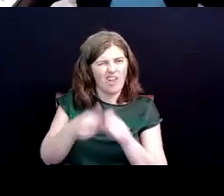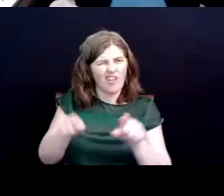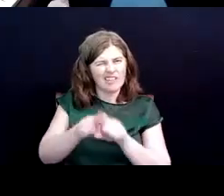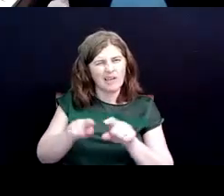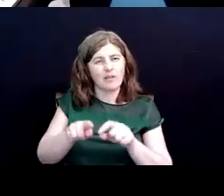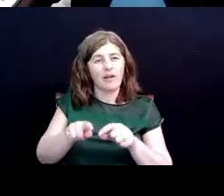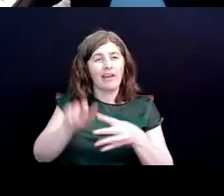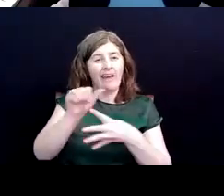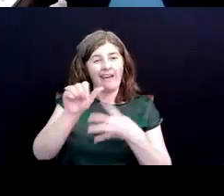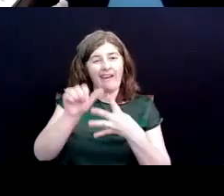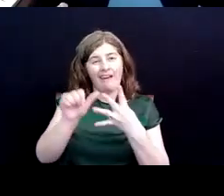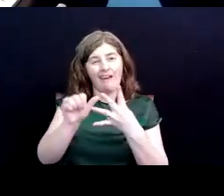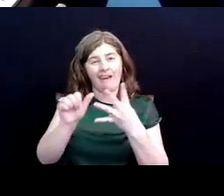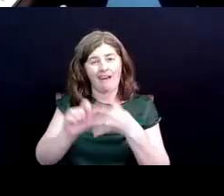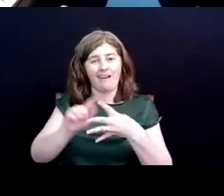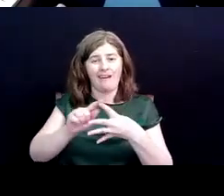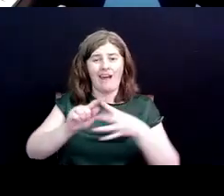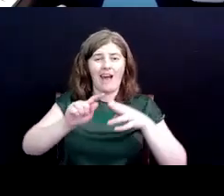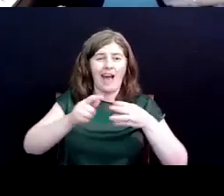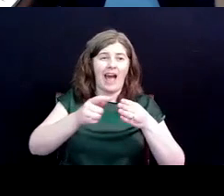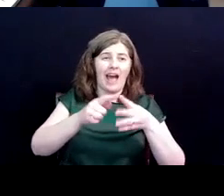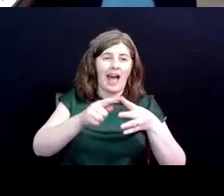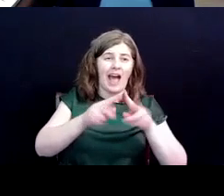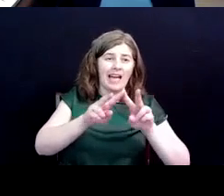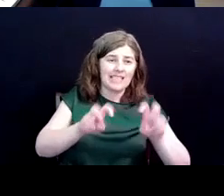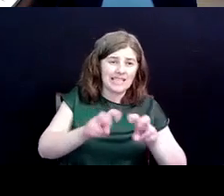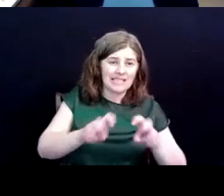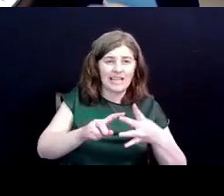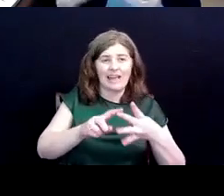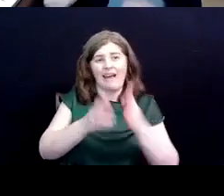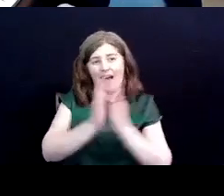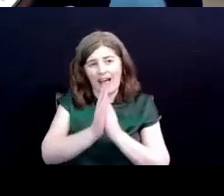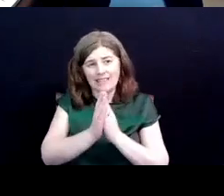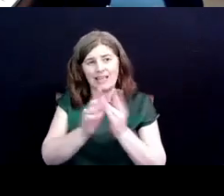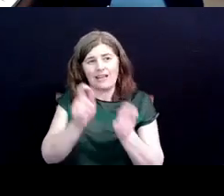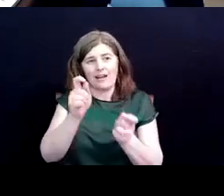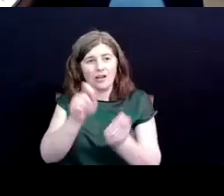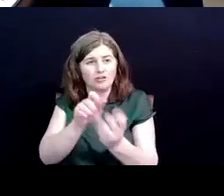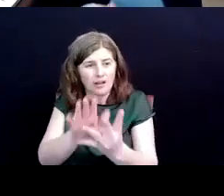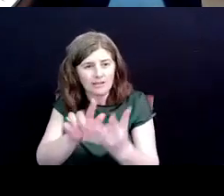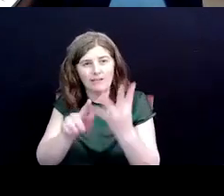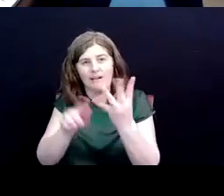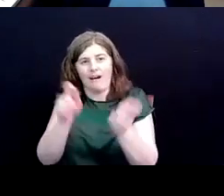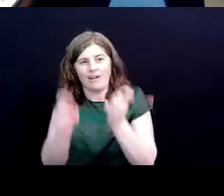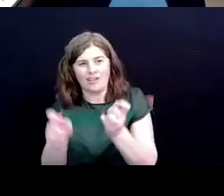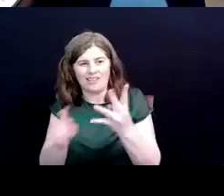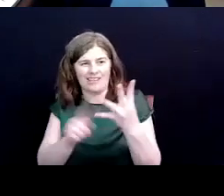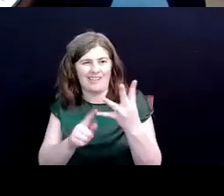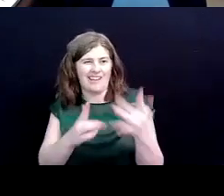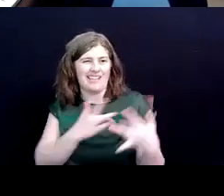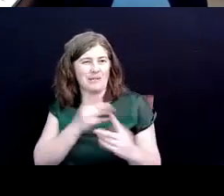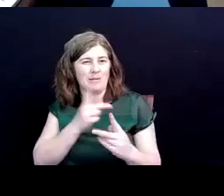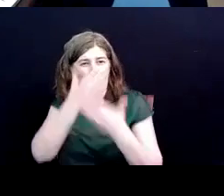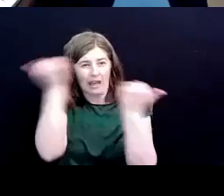A's. So you're assessing, you're asking, you're assessing, addressing, and adjusting, right? It's that adjusting that I see people forget the most, where it's kind of